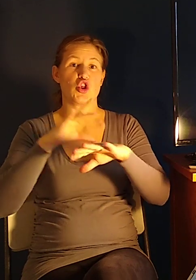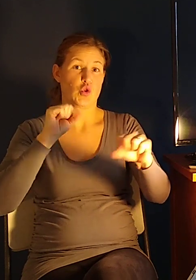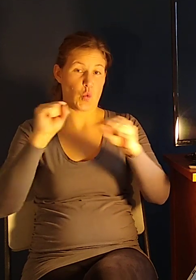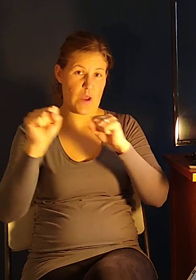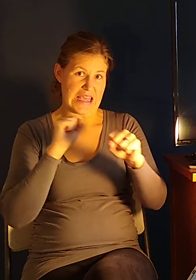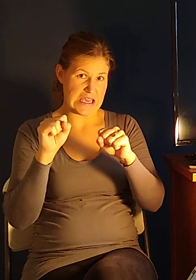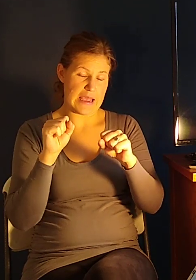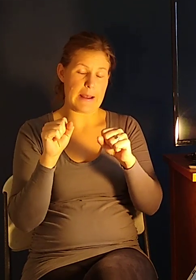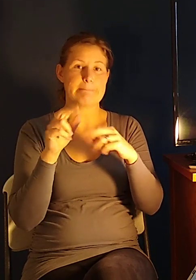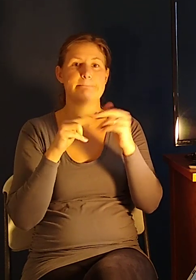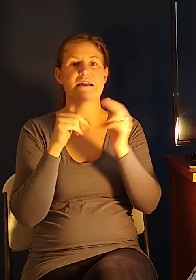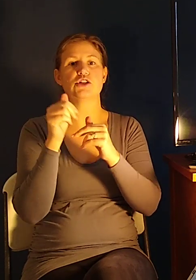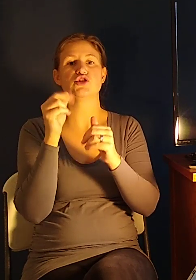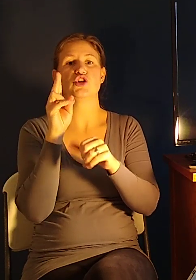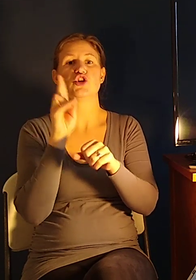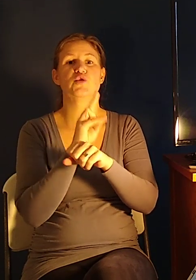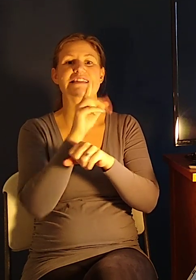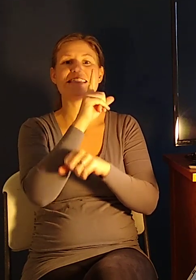using single wall construction.